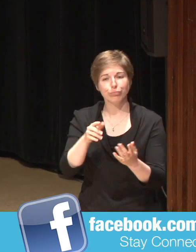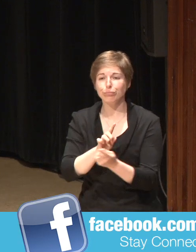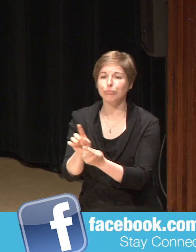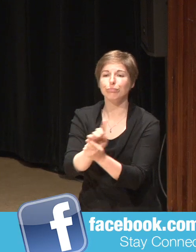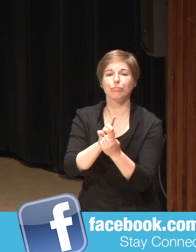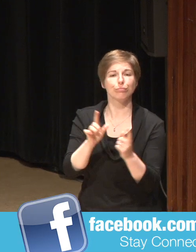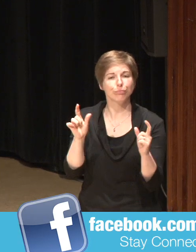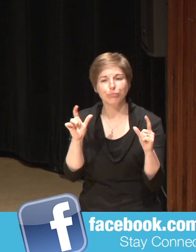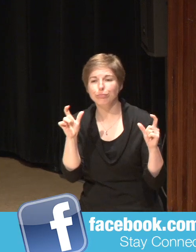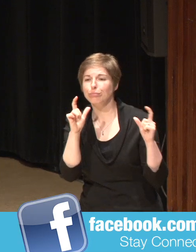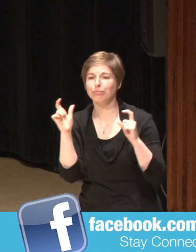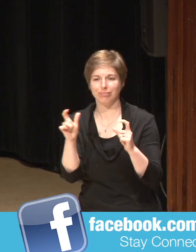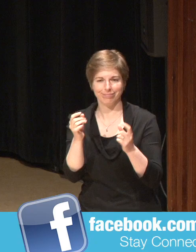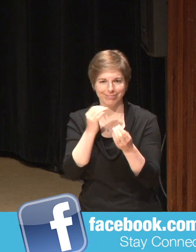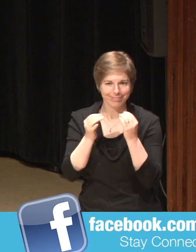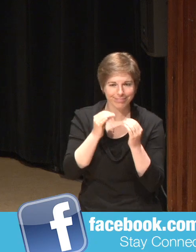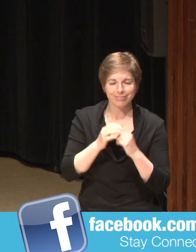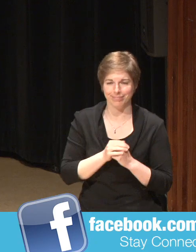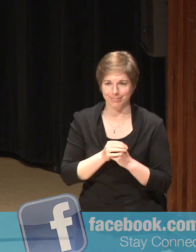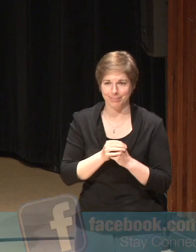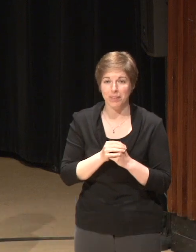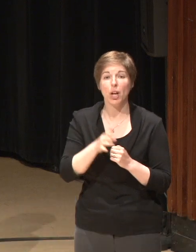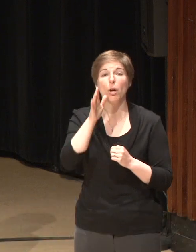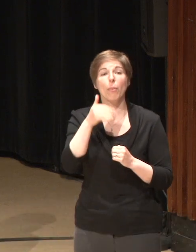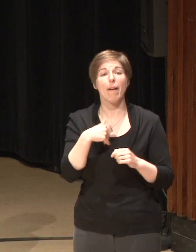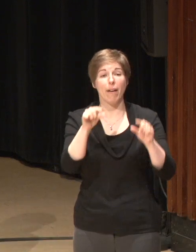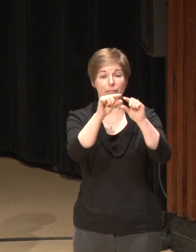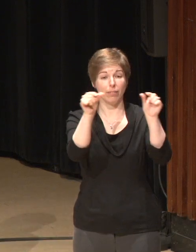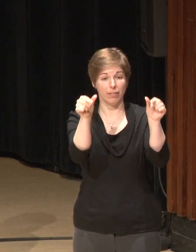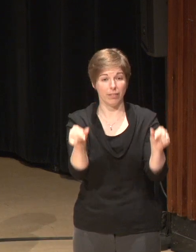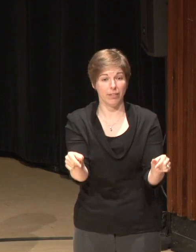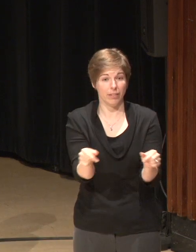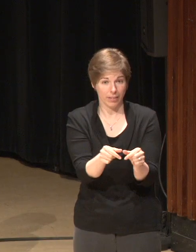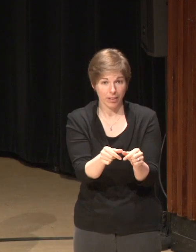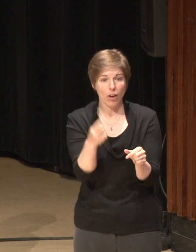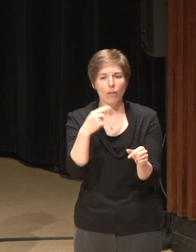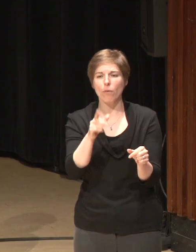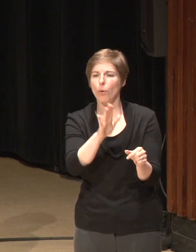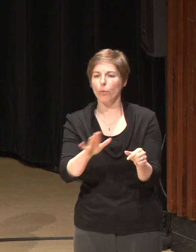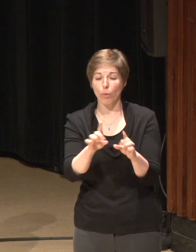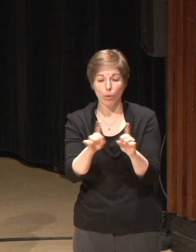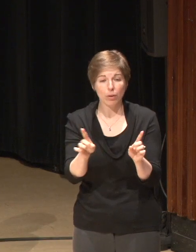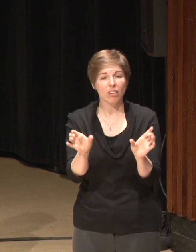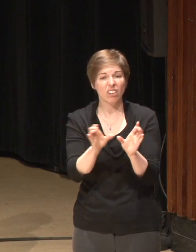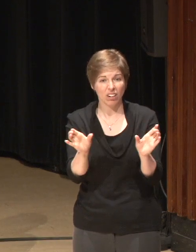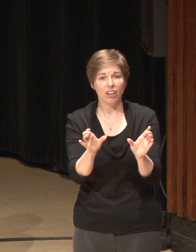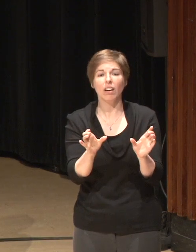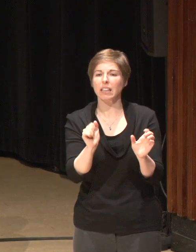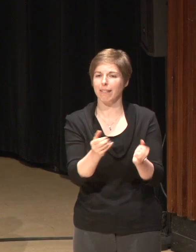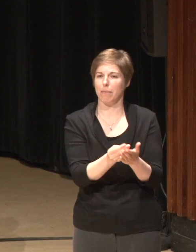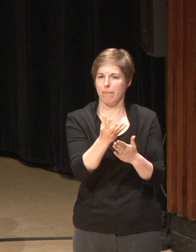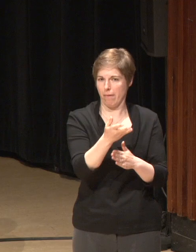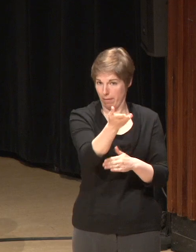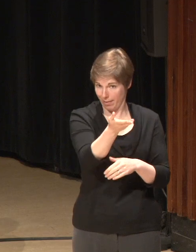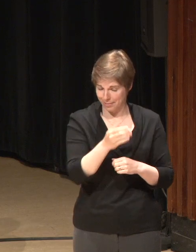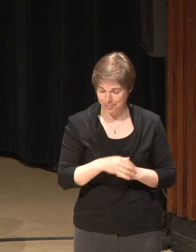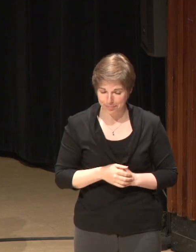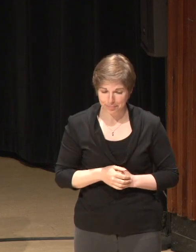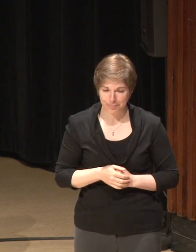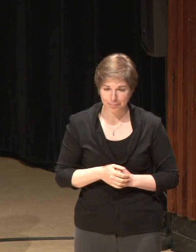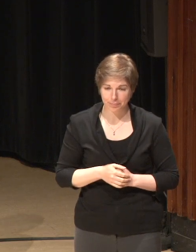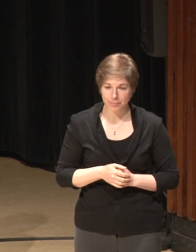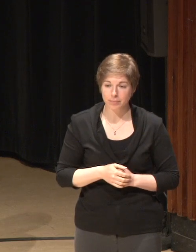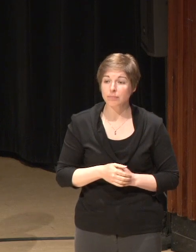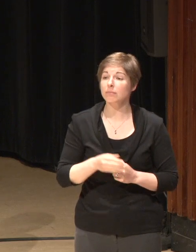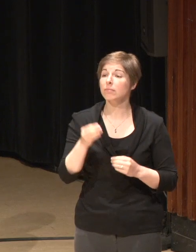ceremony. NSCC frames will be available following the ceremony just outside the auditorium near the main entrance to the building. By the way,